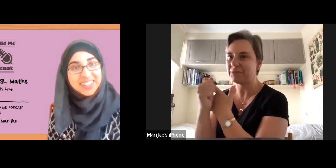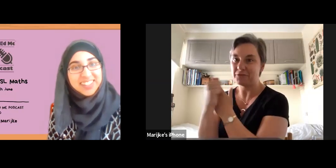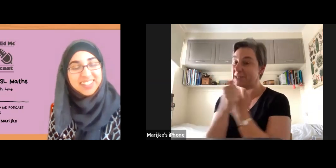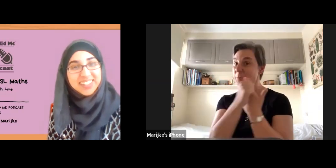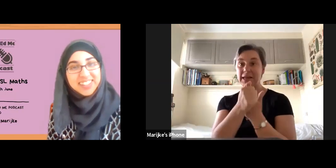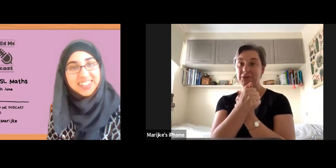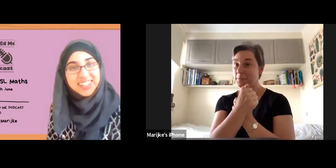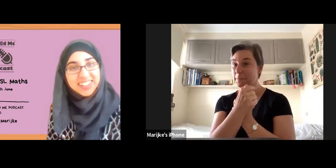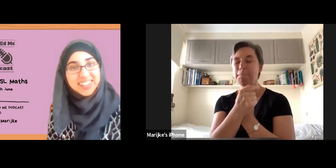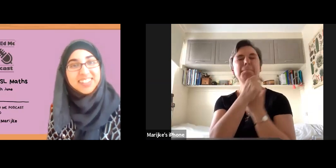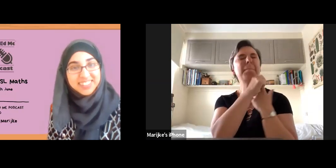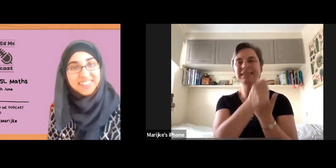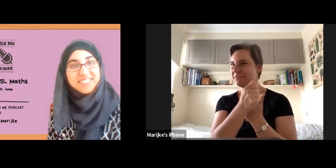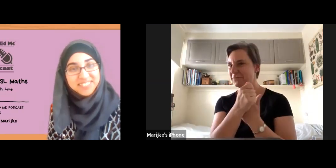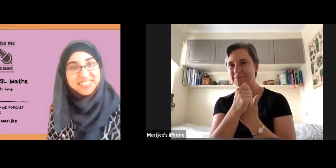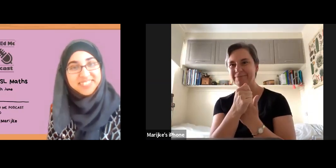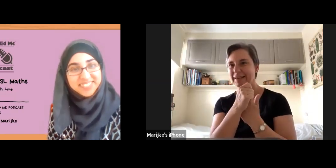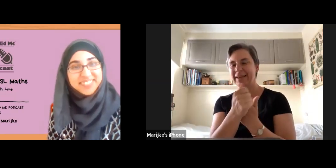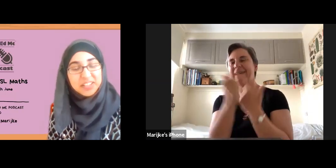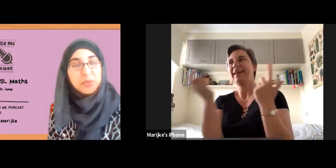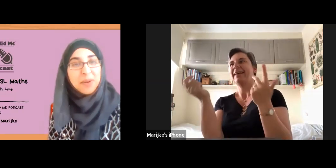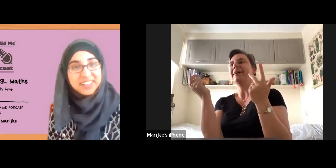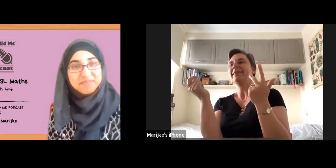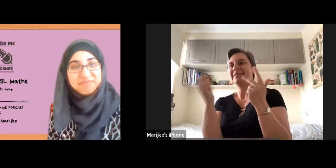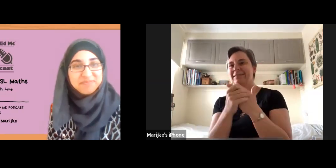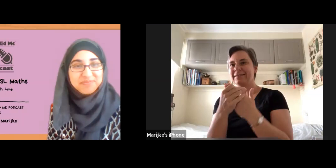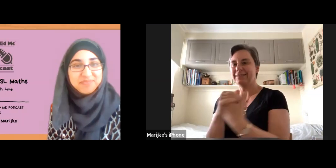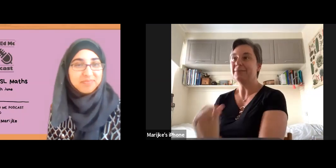difference in behaviour. Massive. Yeah. In what way?